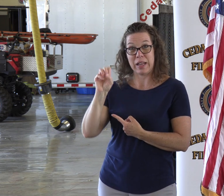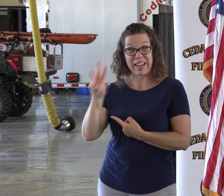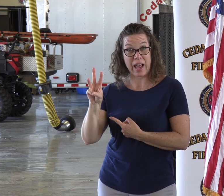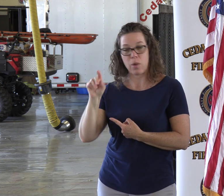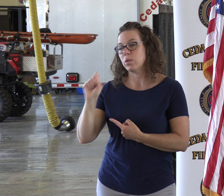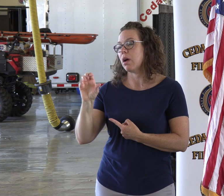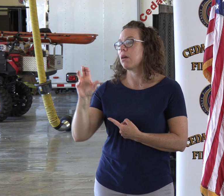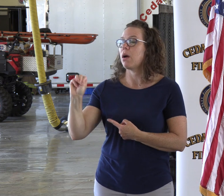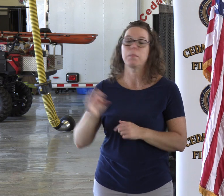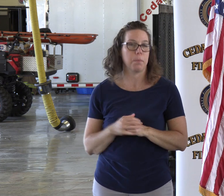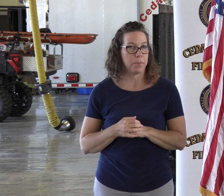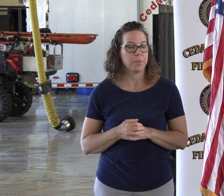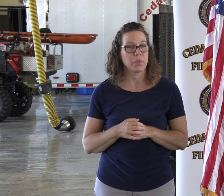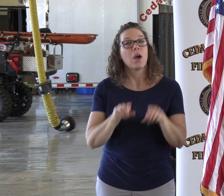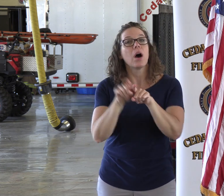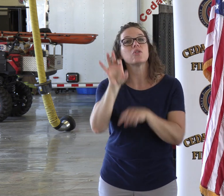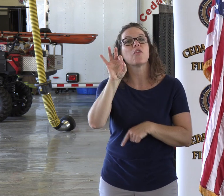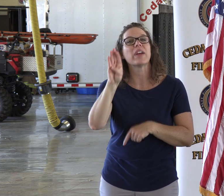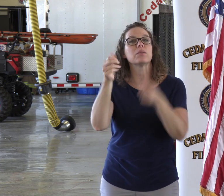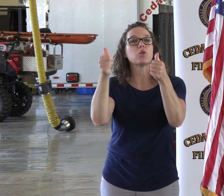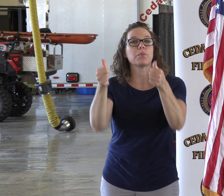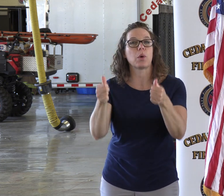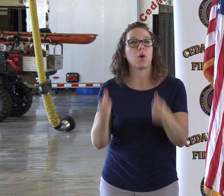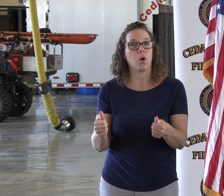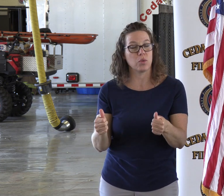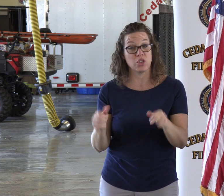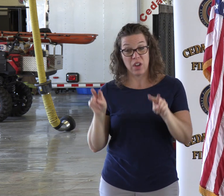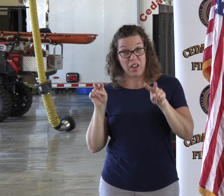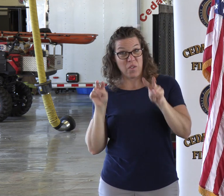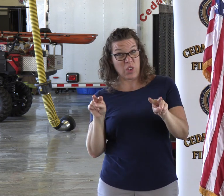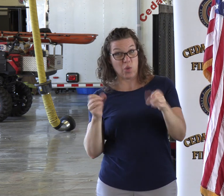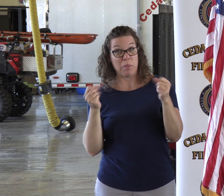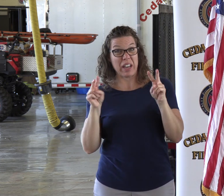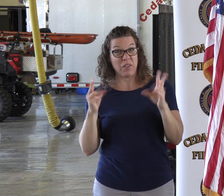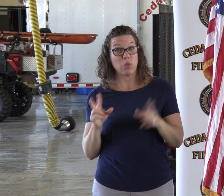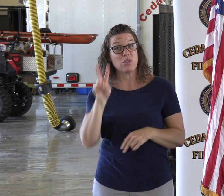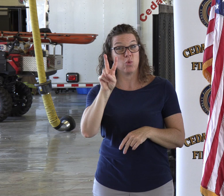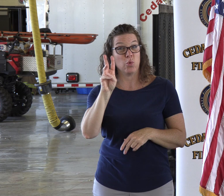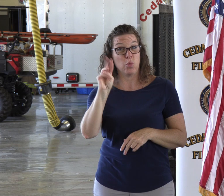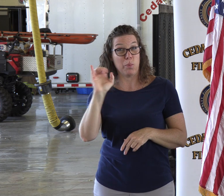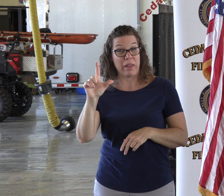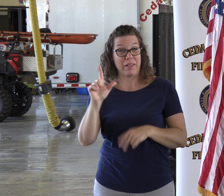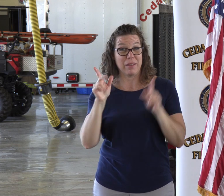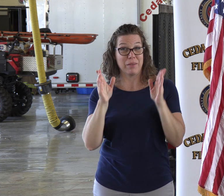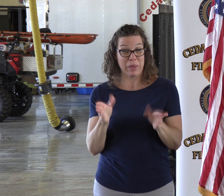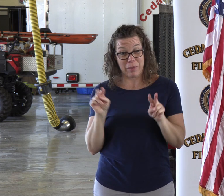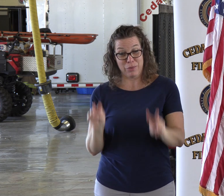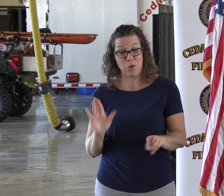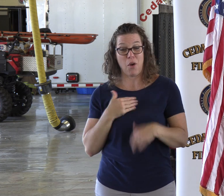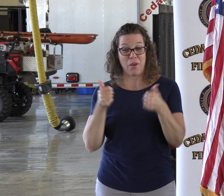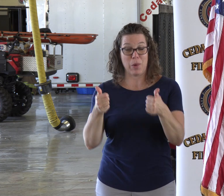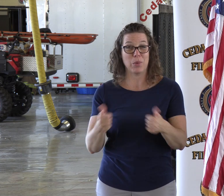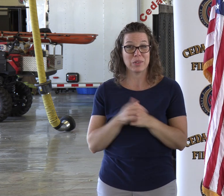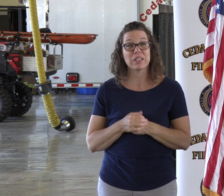www.crnewsnow.com. Our Facebook posts have been viewed by over 2 million individuals since the storm hit, and